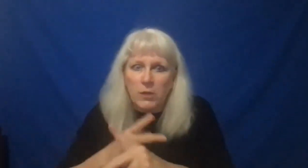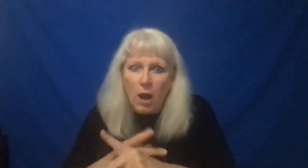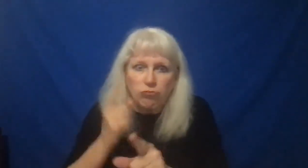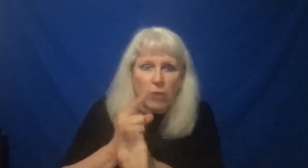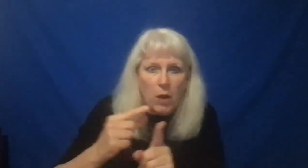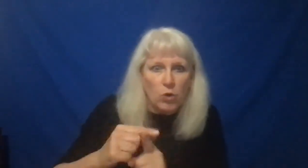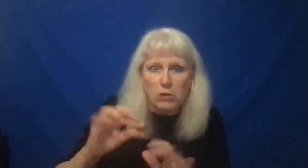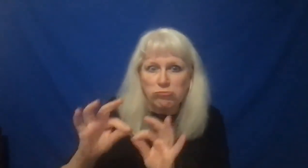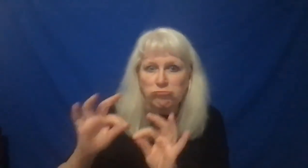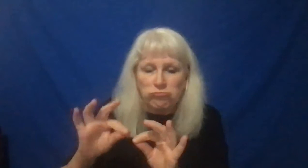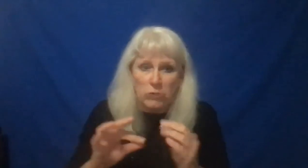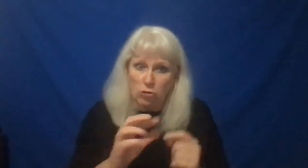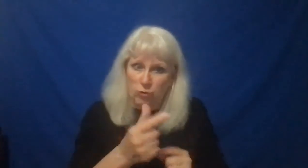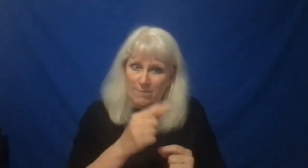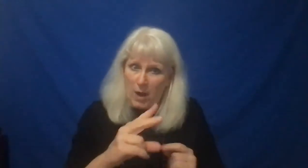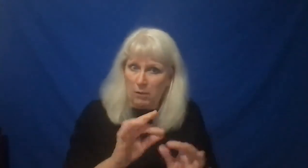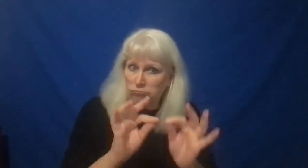Grapevine. We spend a lot of time on books.